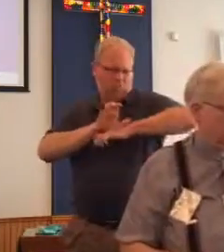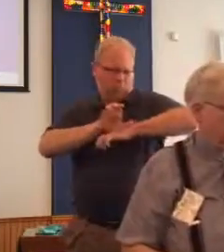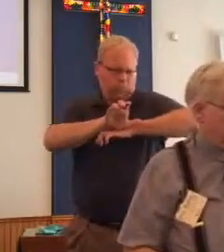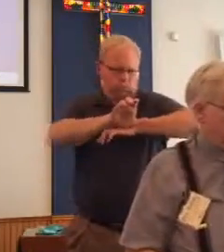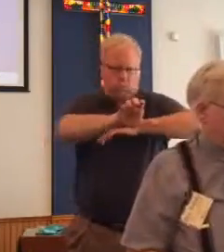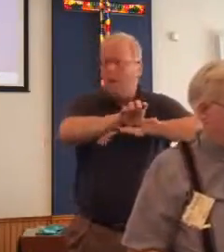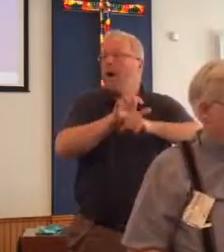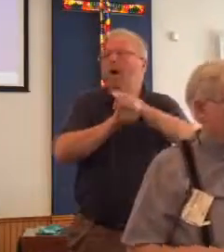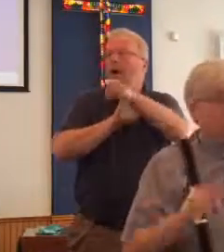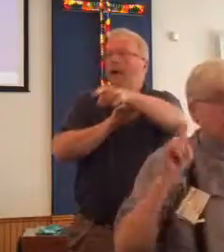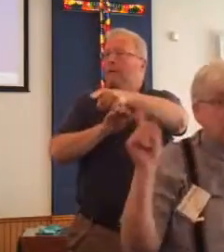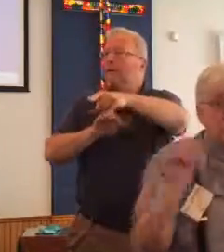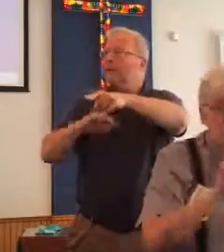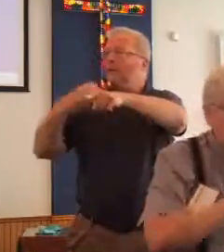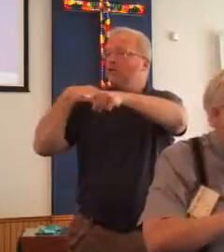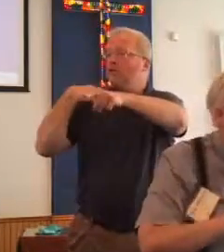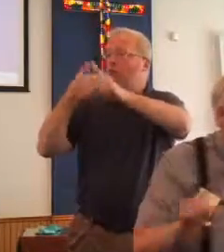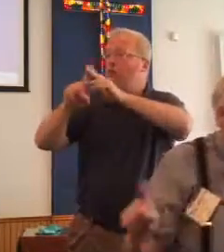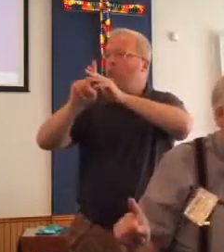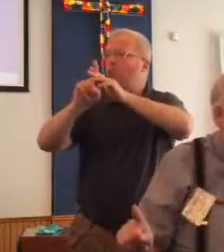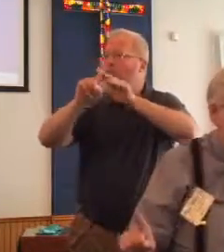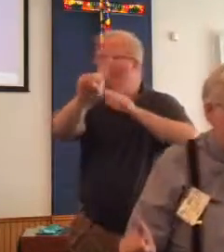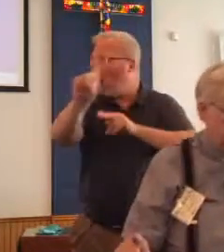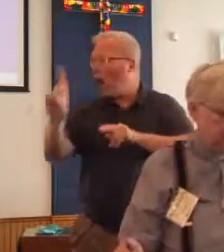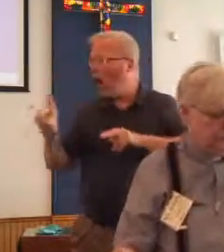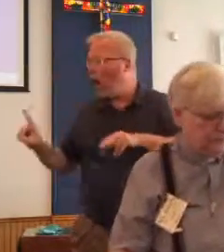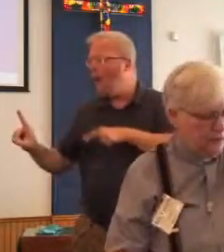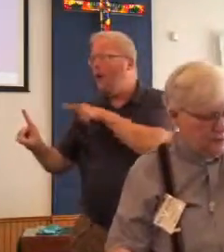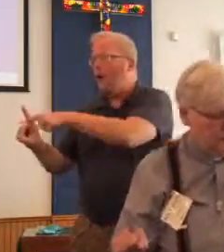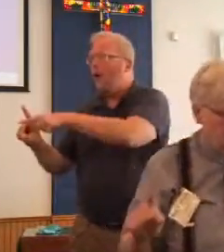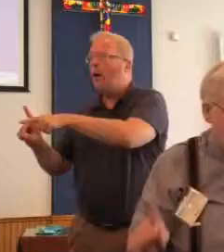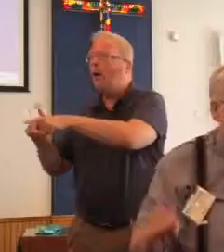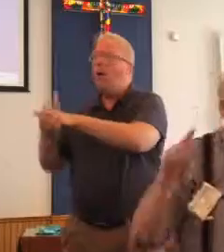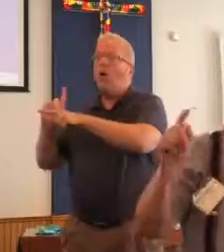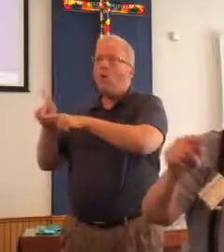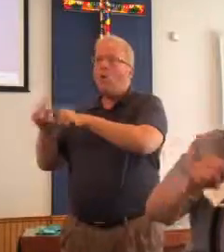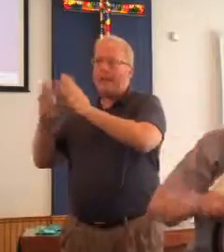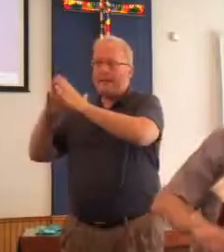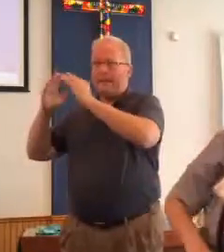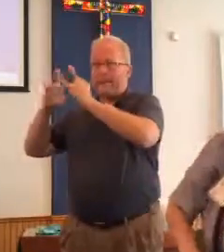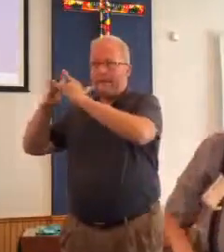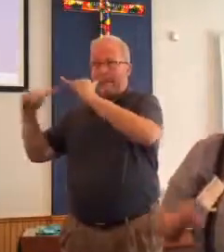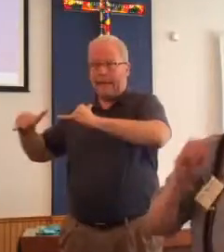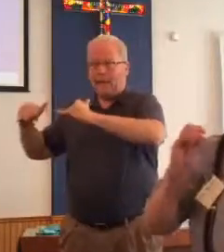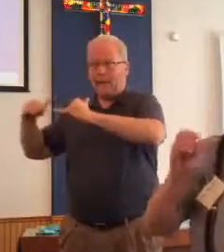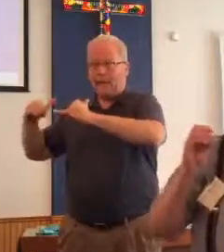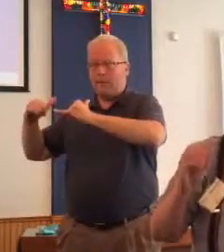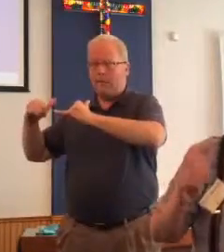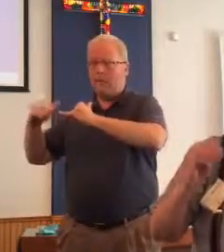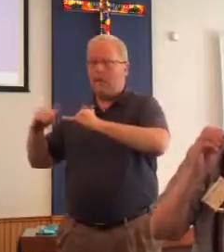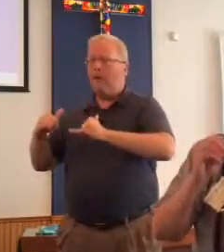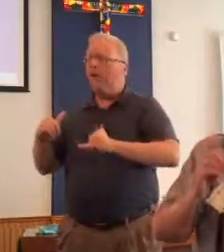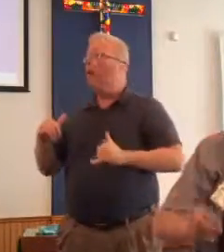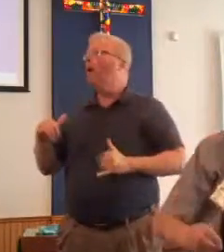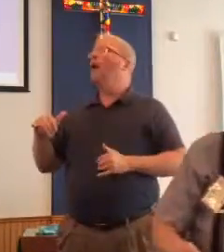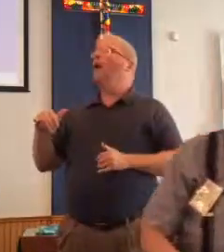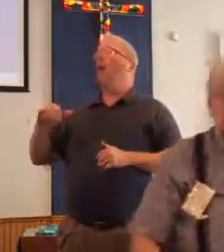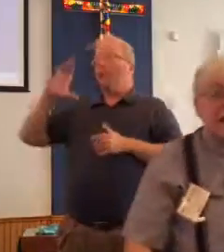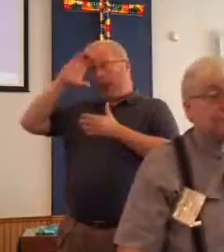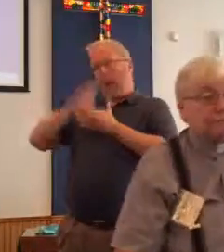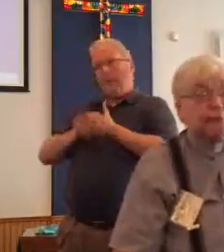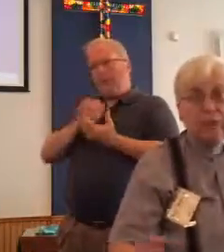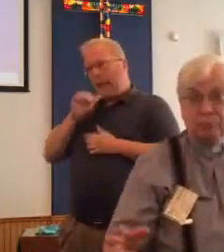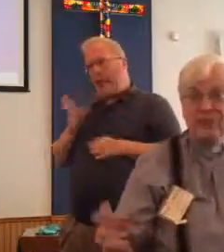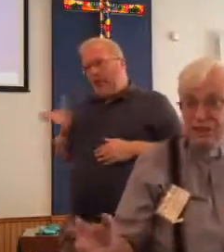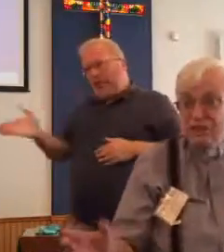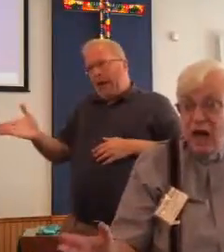Heber. Now, Heber wasn't home. So he demanded that Jael give him a place to